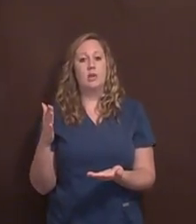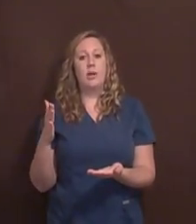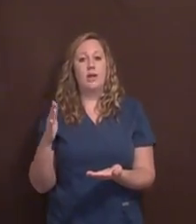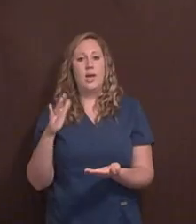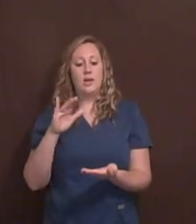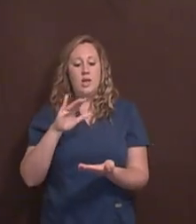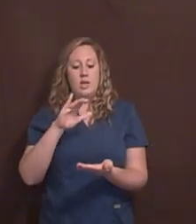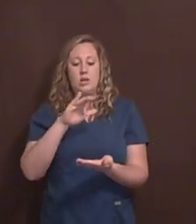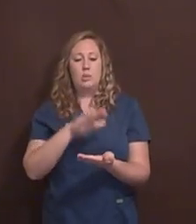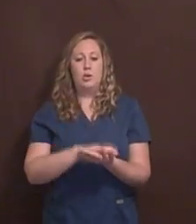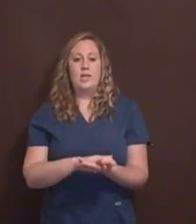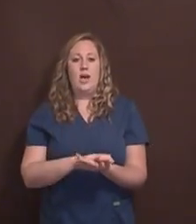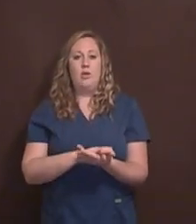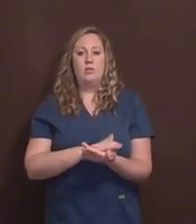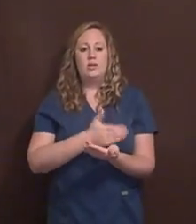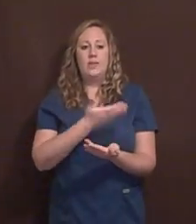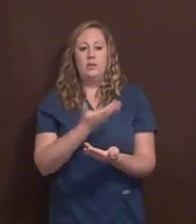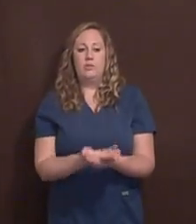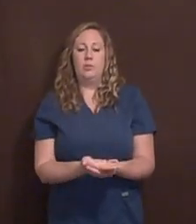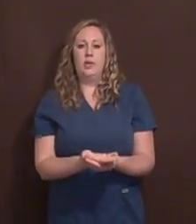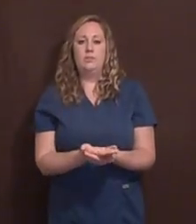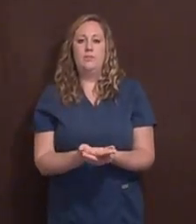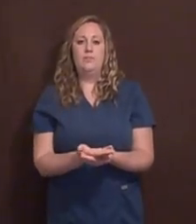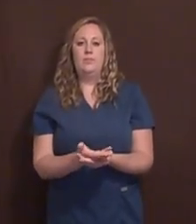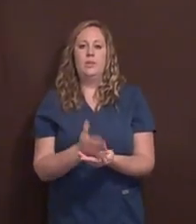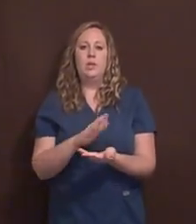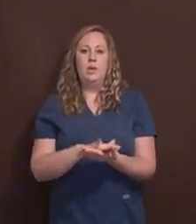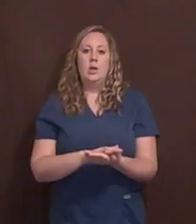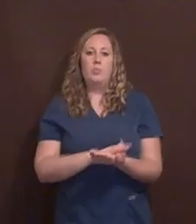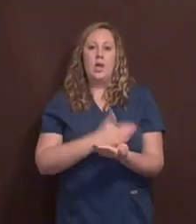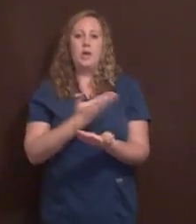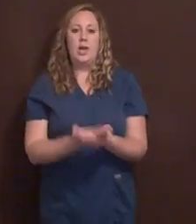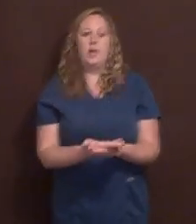your pancake. You're going to put it down and then flip it. Pancake.